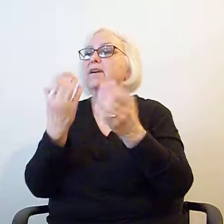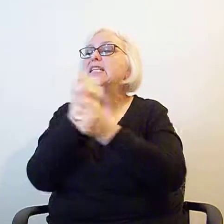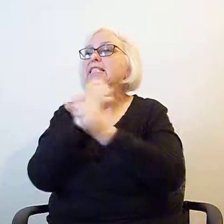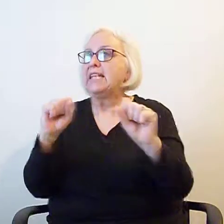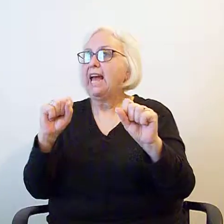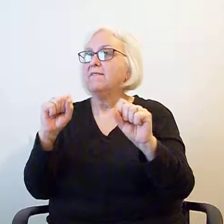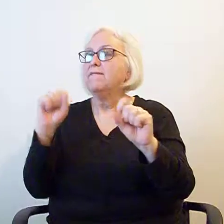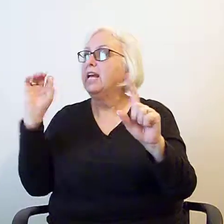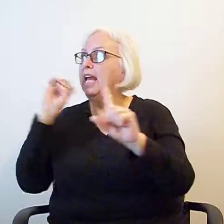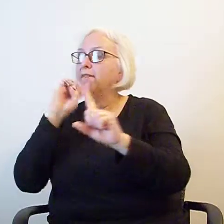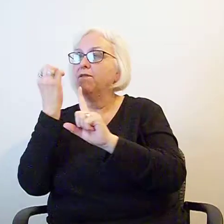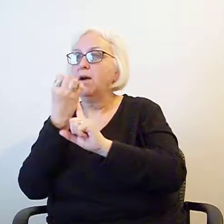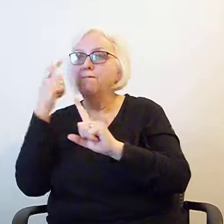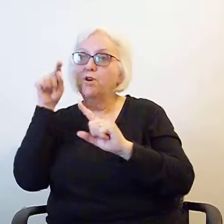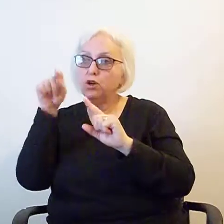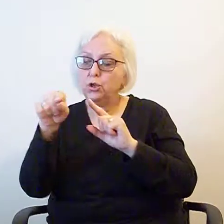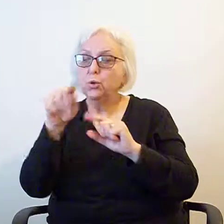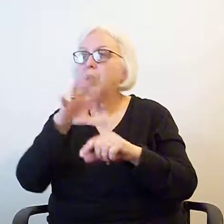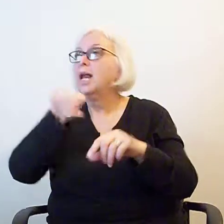others, including staff.